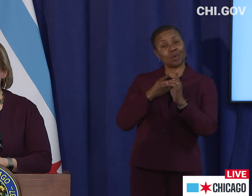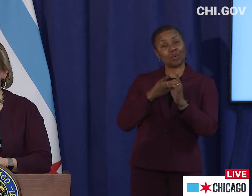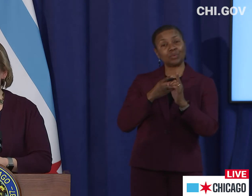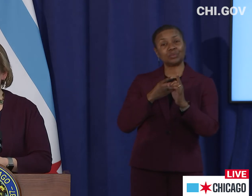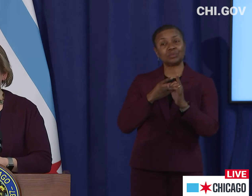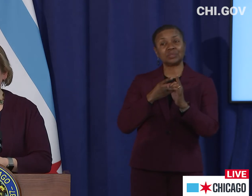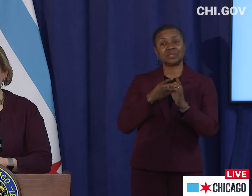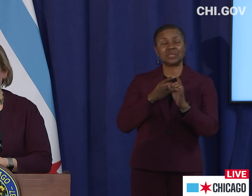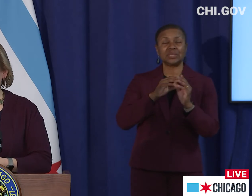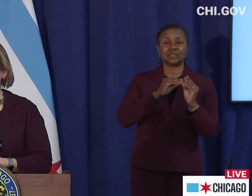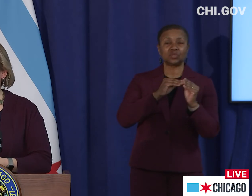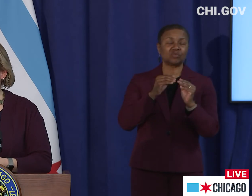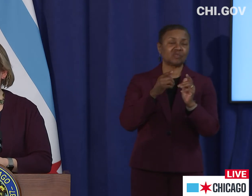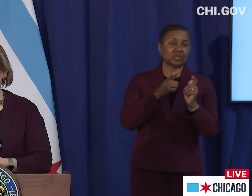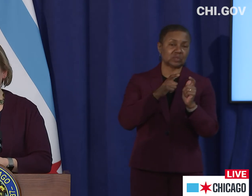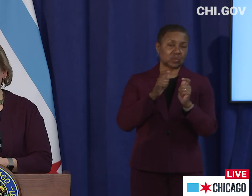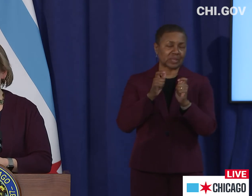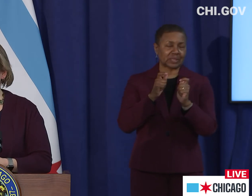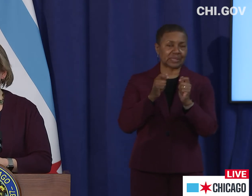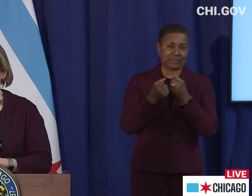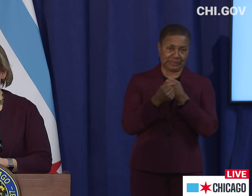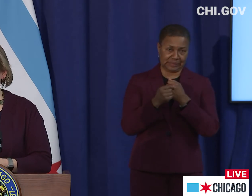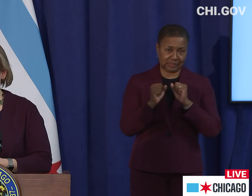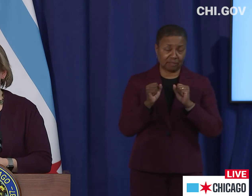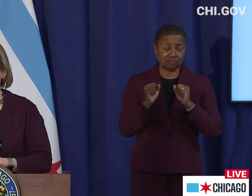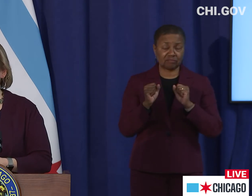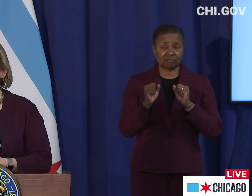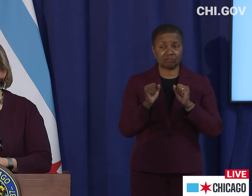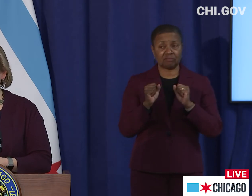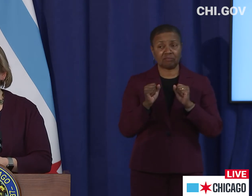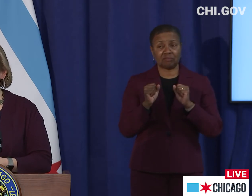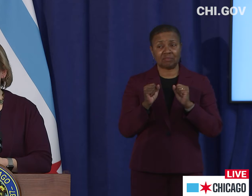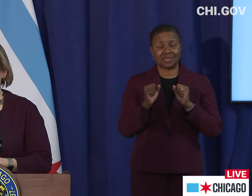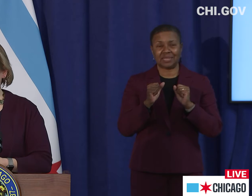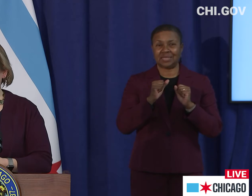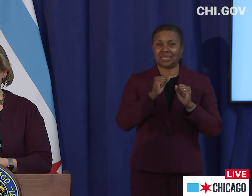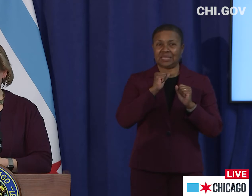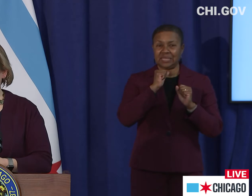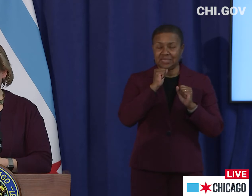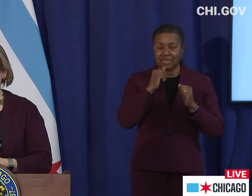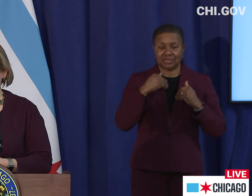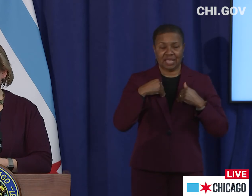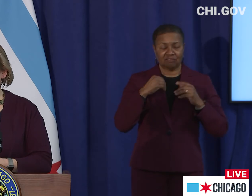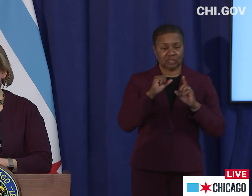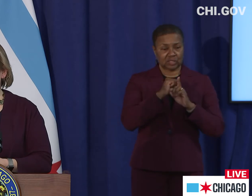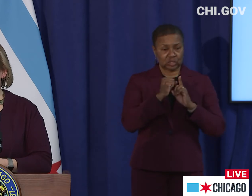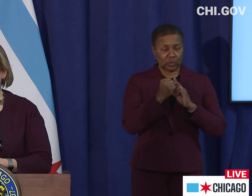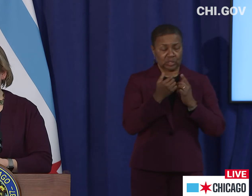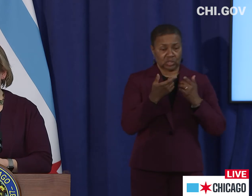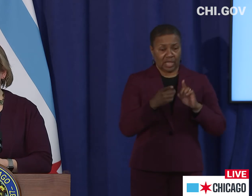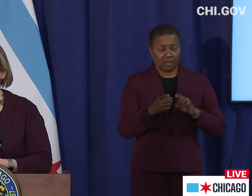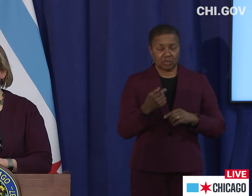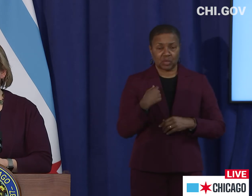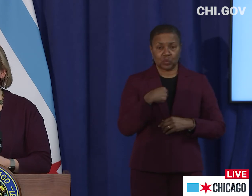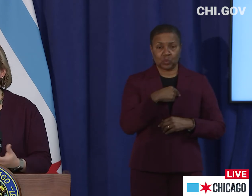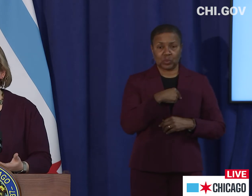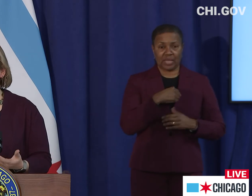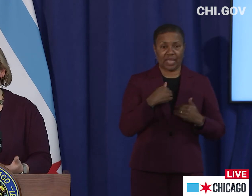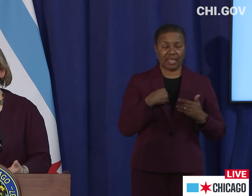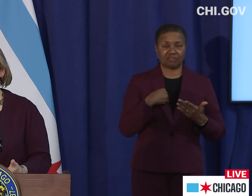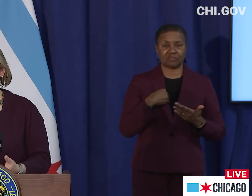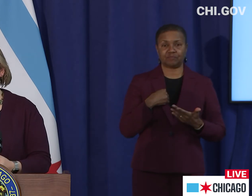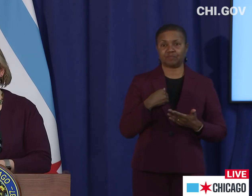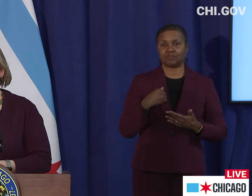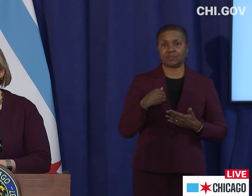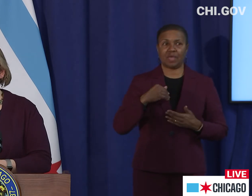move as quickly as it is safe to move and not to get into a situation where we have a